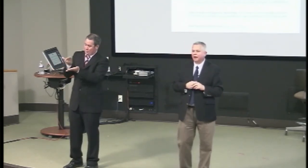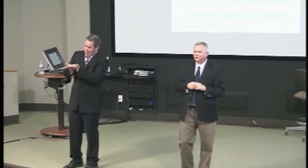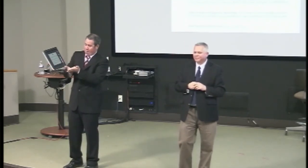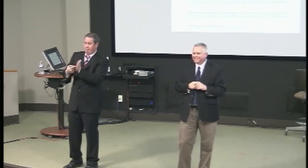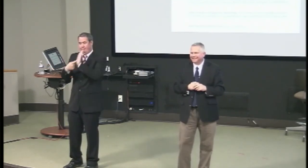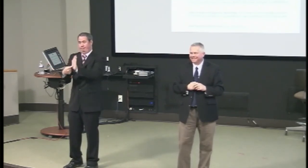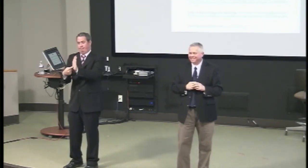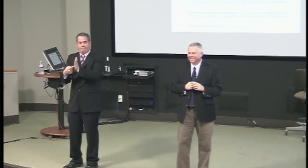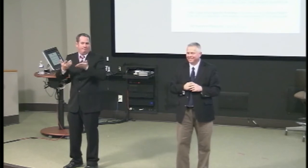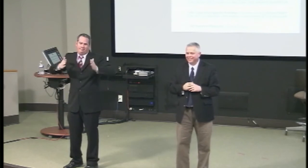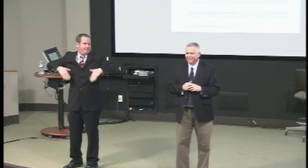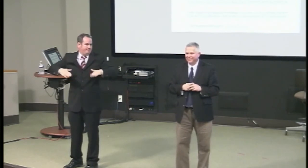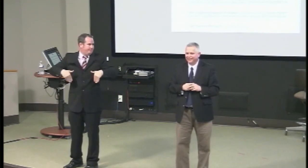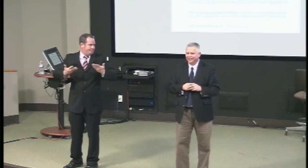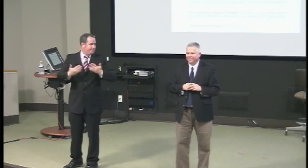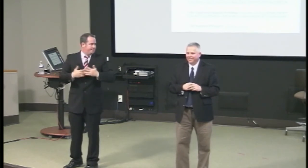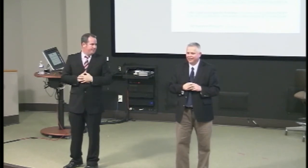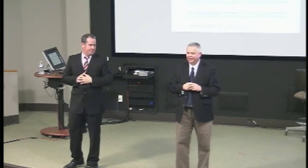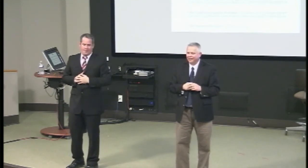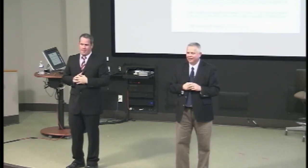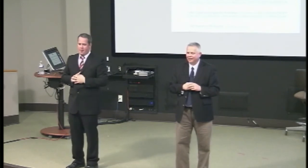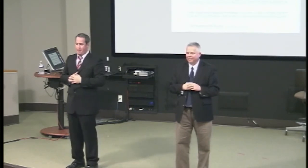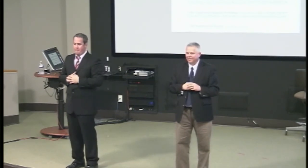Okay. SES matters.